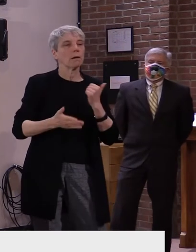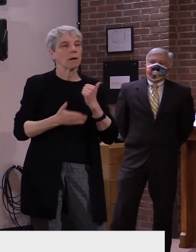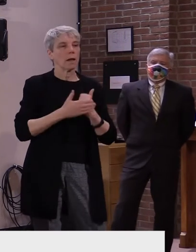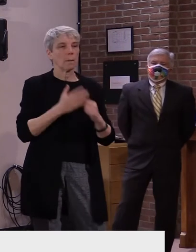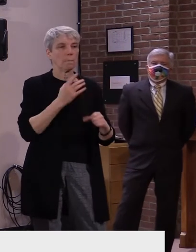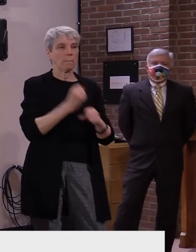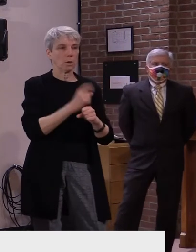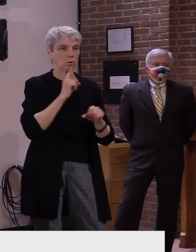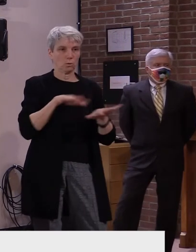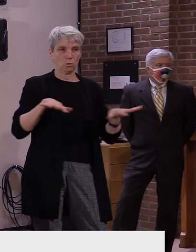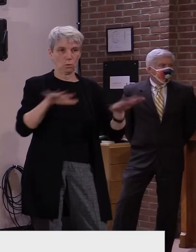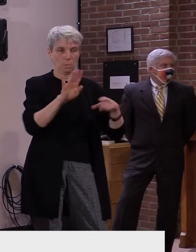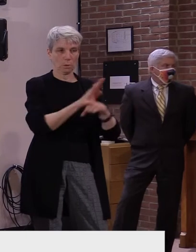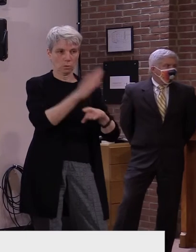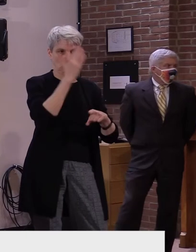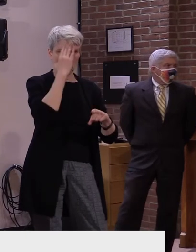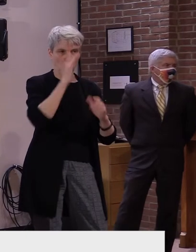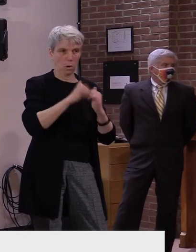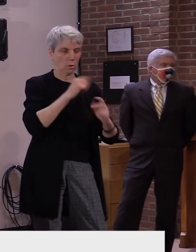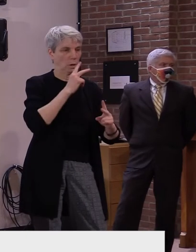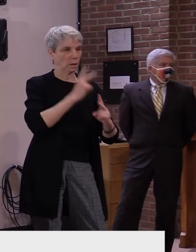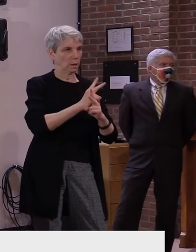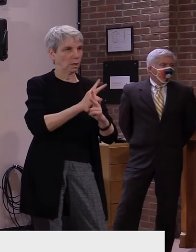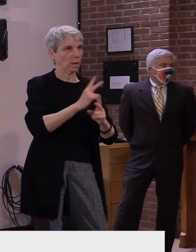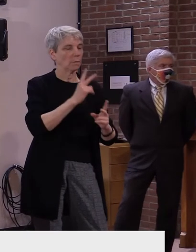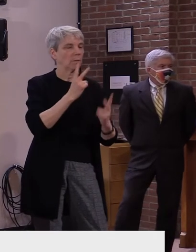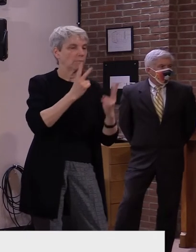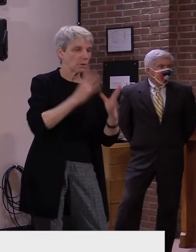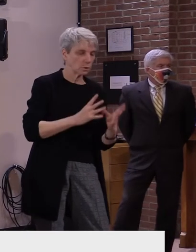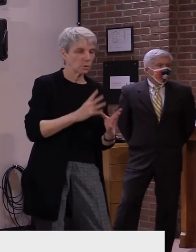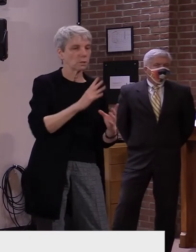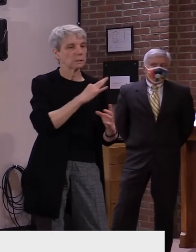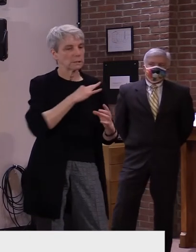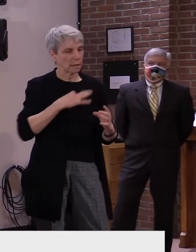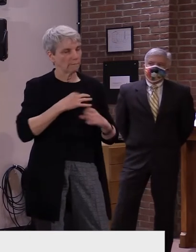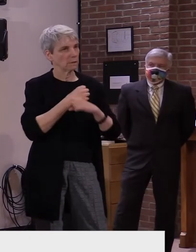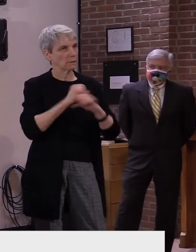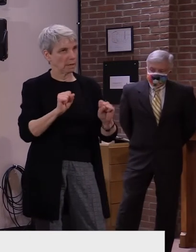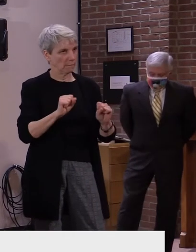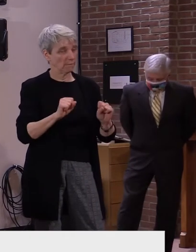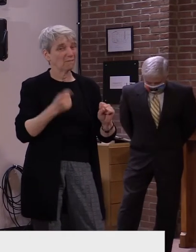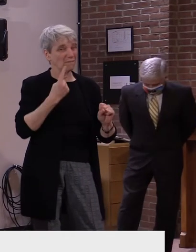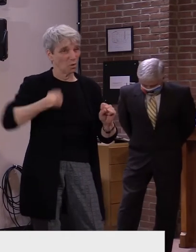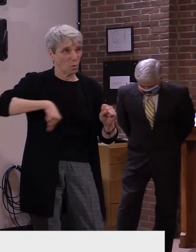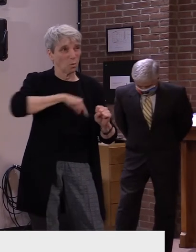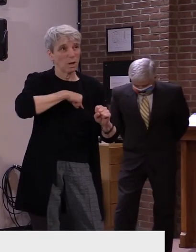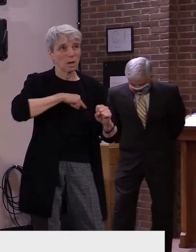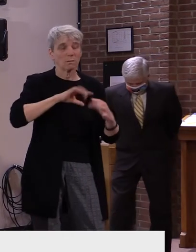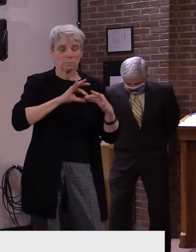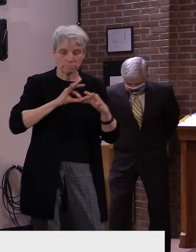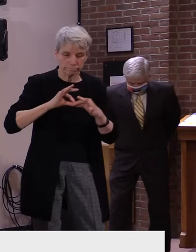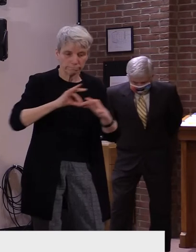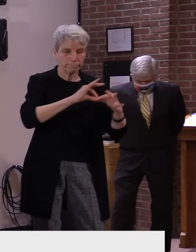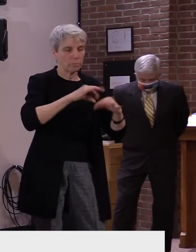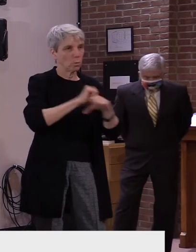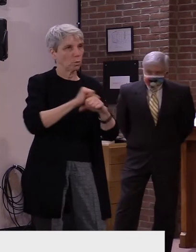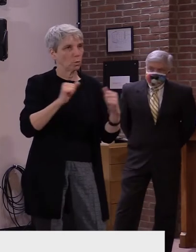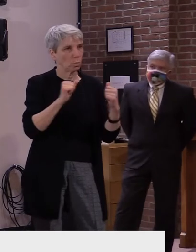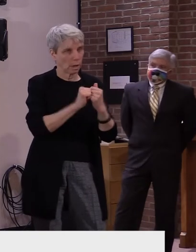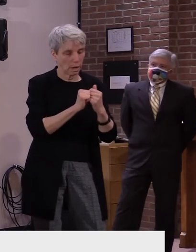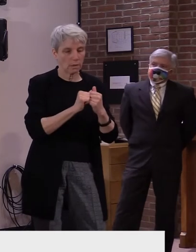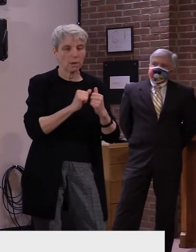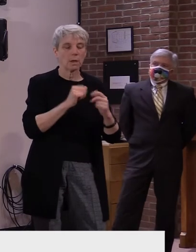continuation of our educational posture as we all work to enhance safety as we move further into this challenging